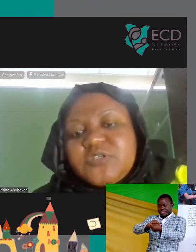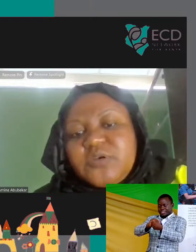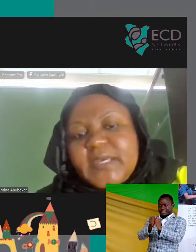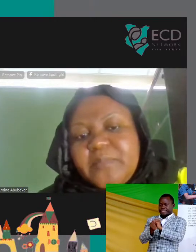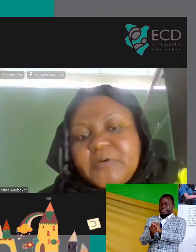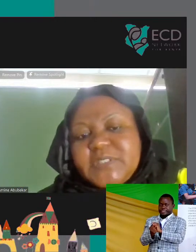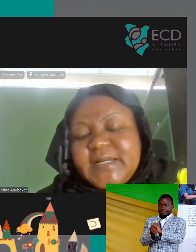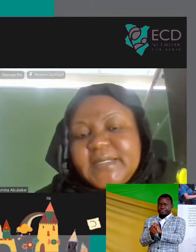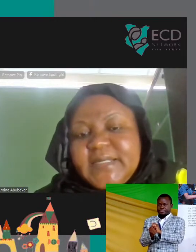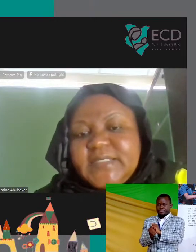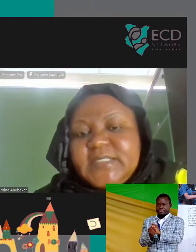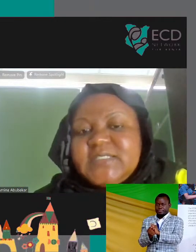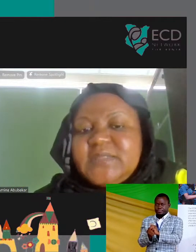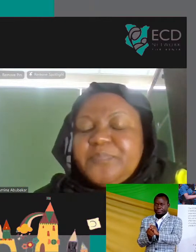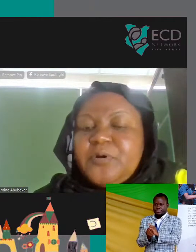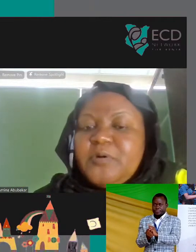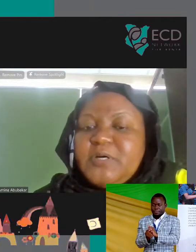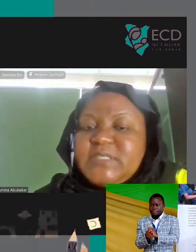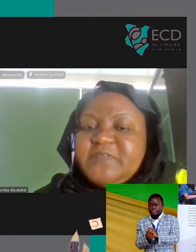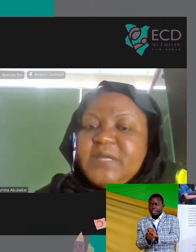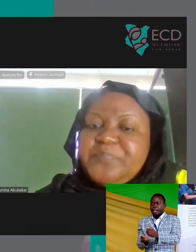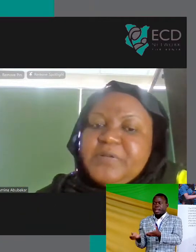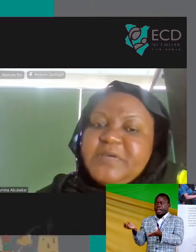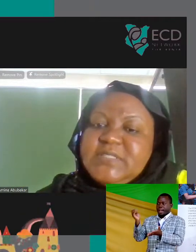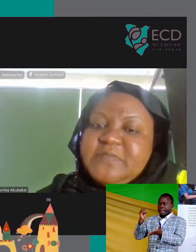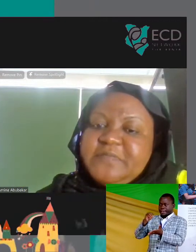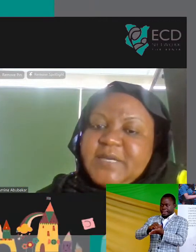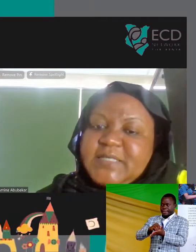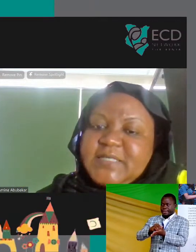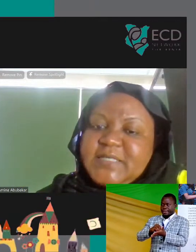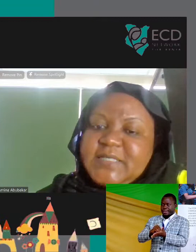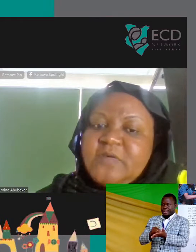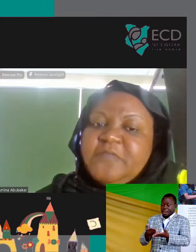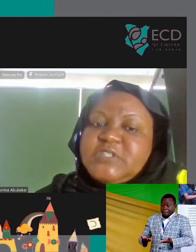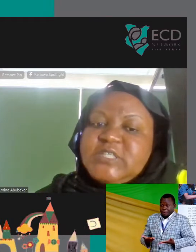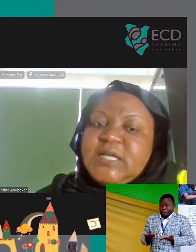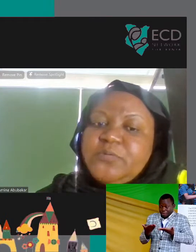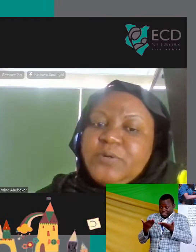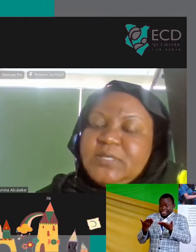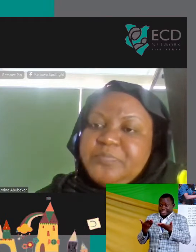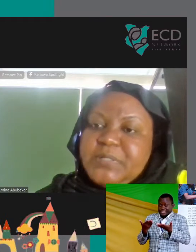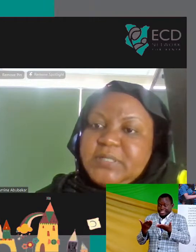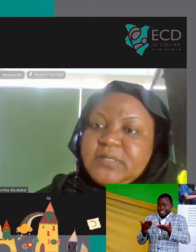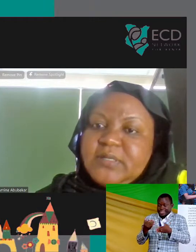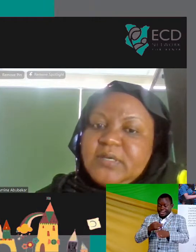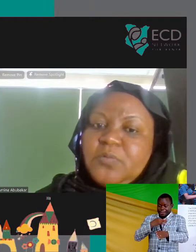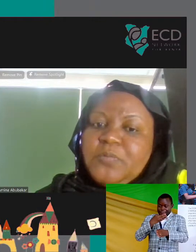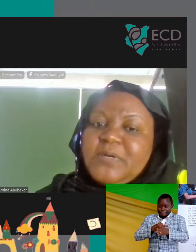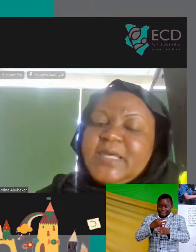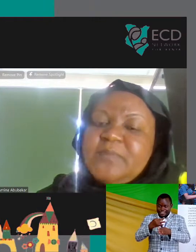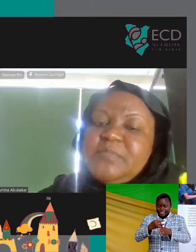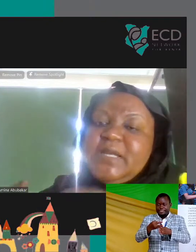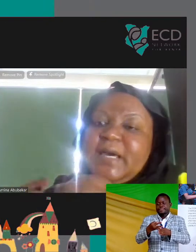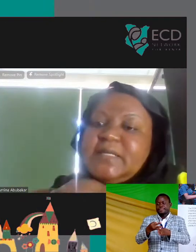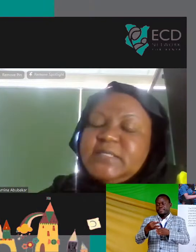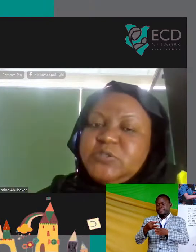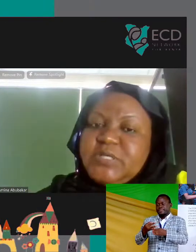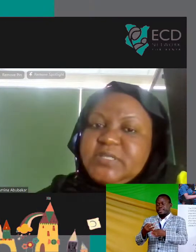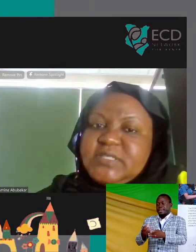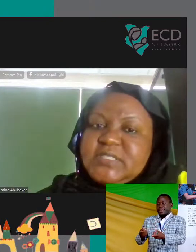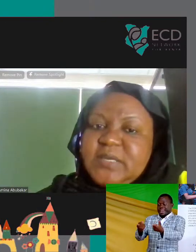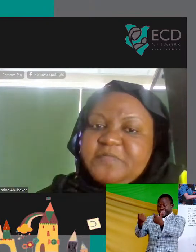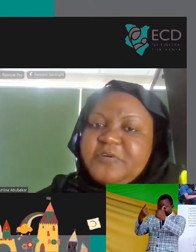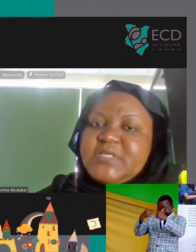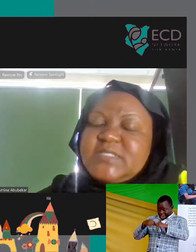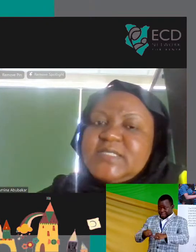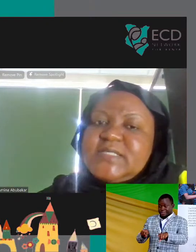what also came out clearly is promotive and preventive factors for child well-being came in handy during